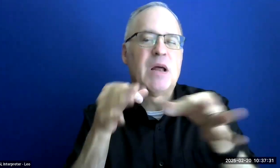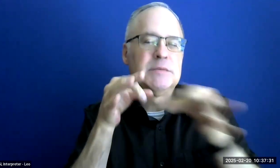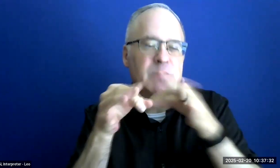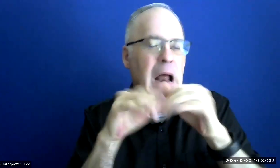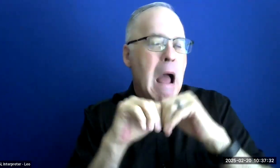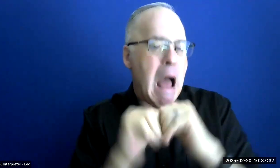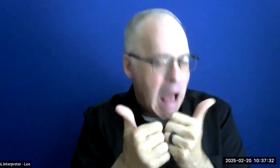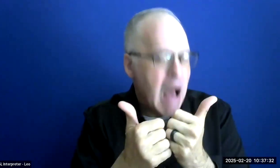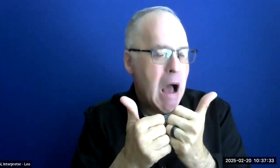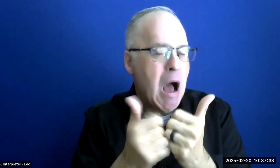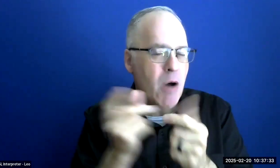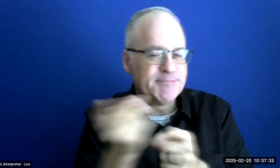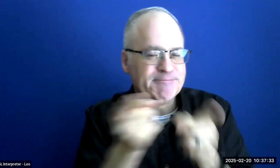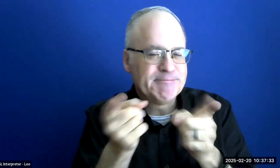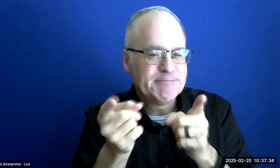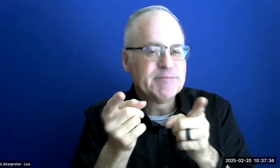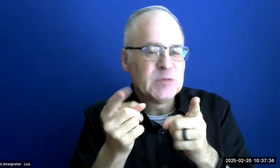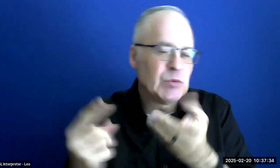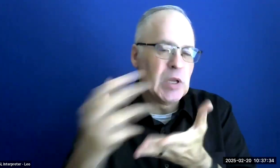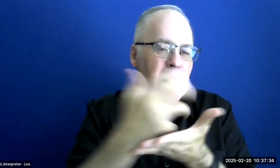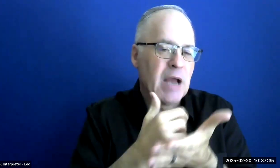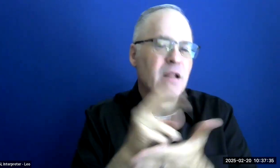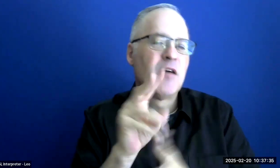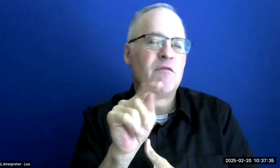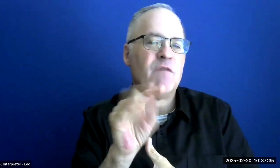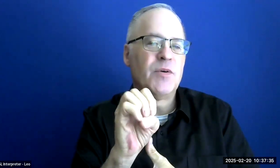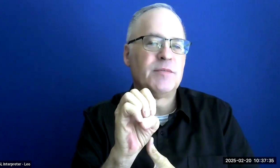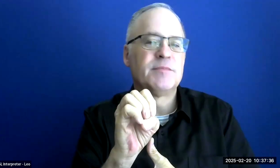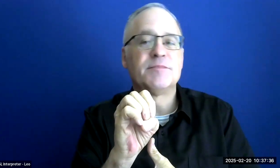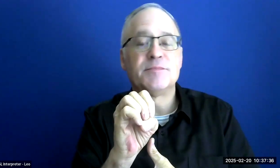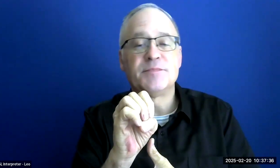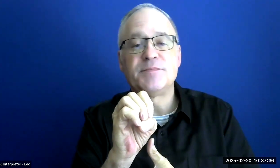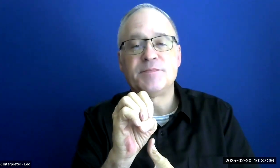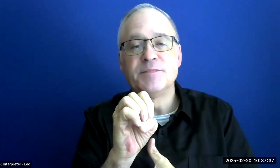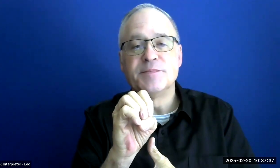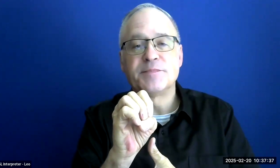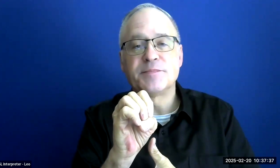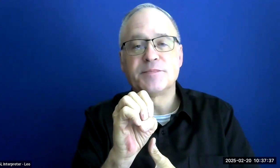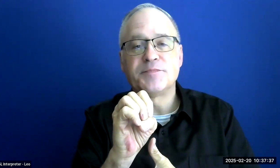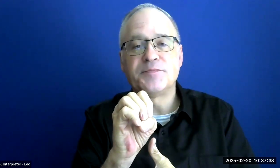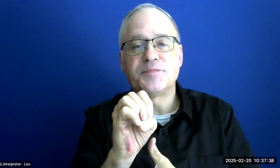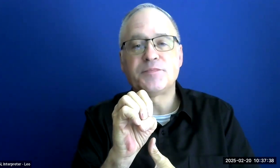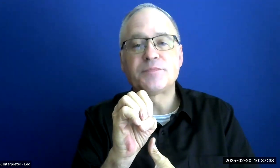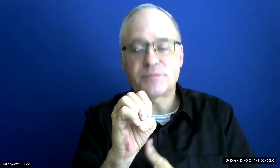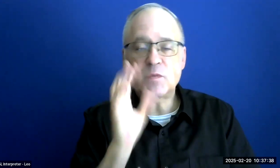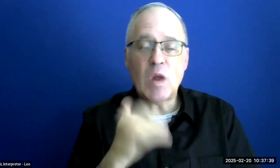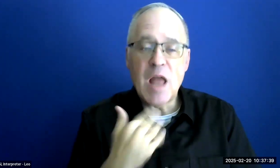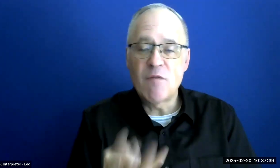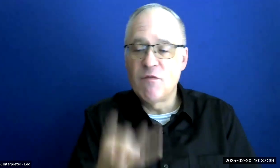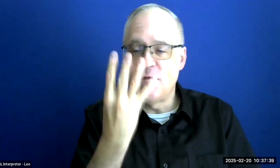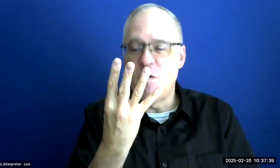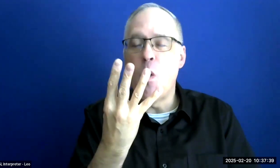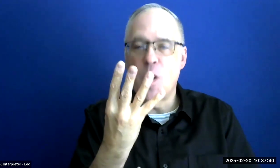various means of how the vote will be collected. Please know that there will be 4 separate votes,